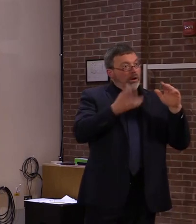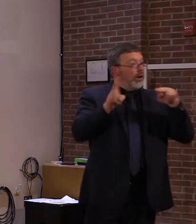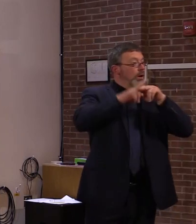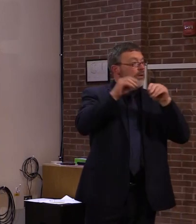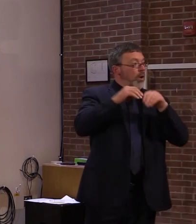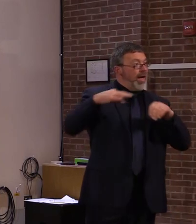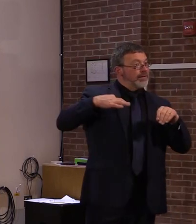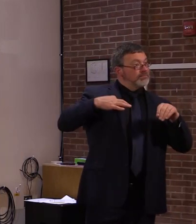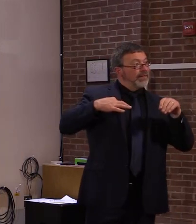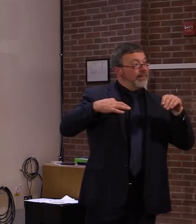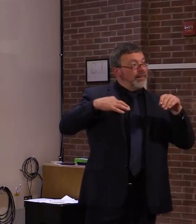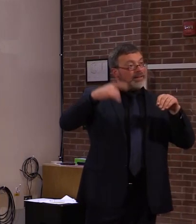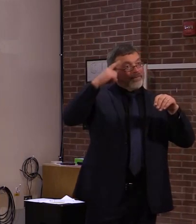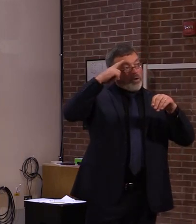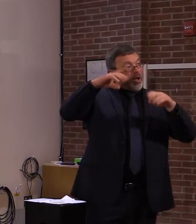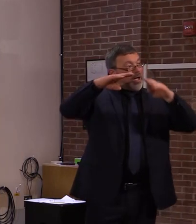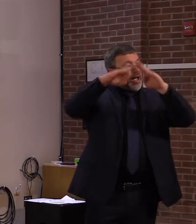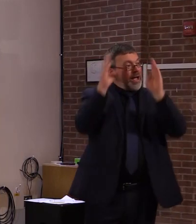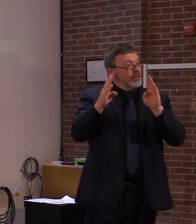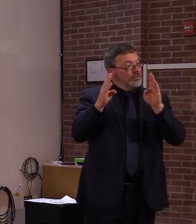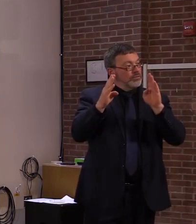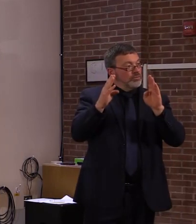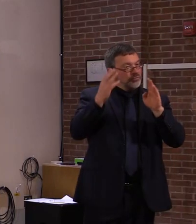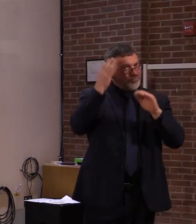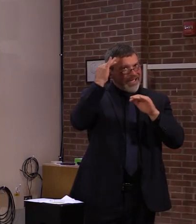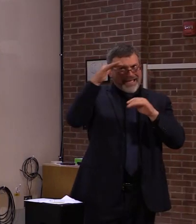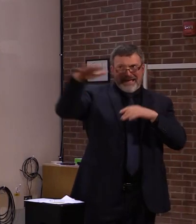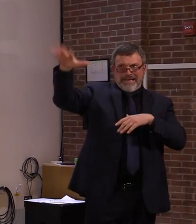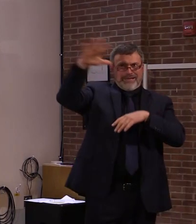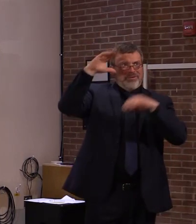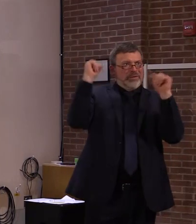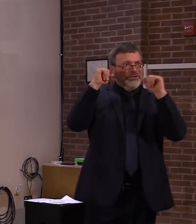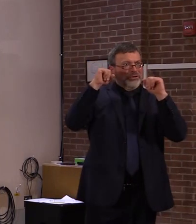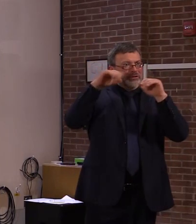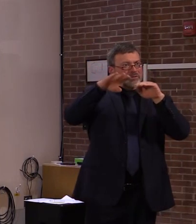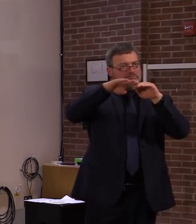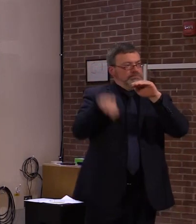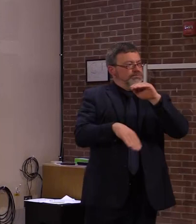the adverse weather condition program. Do I have that right so far? So far.